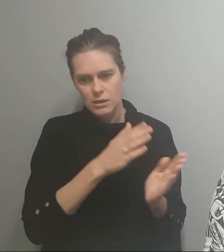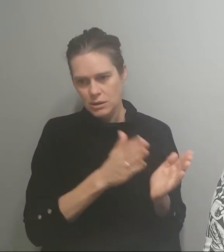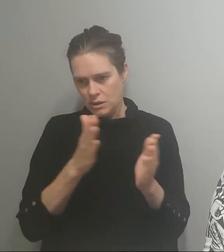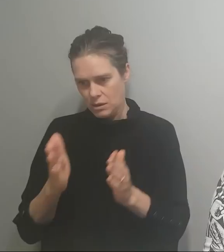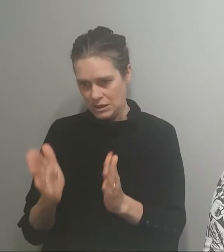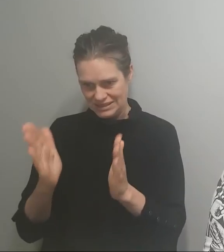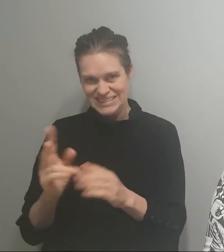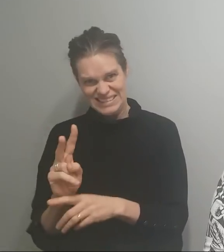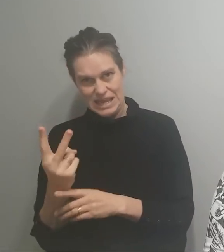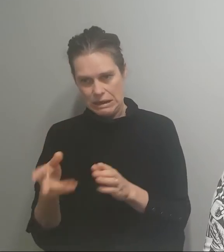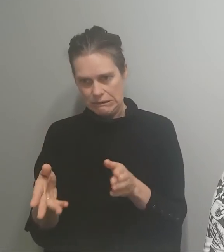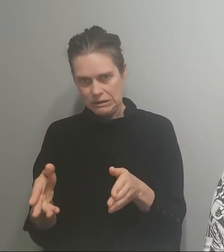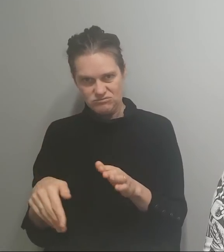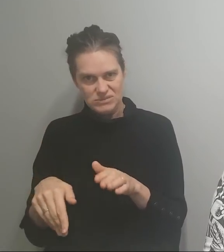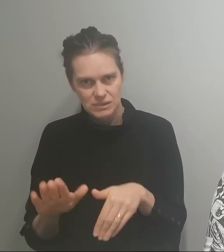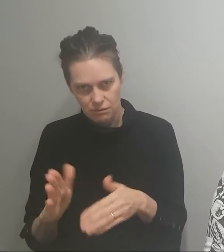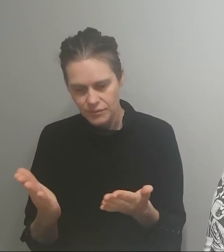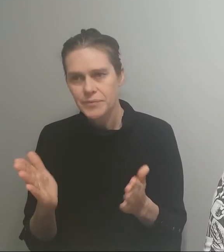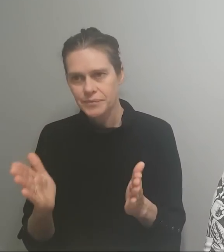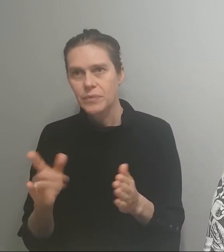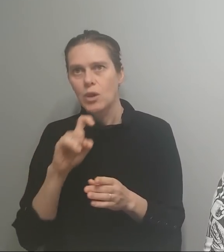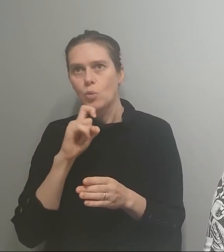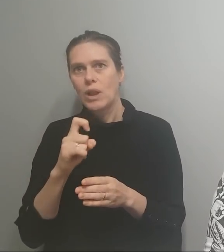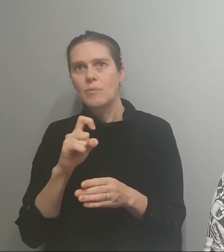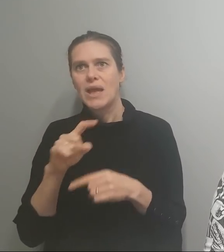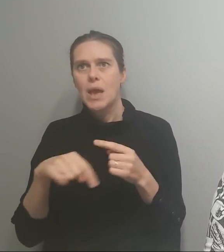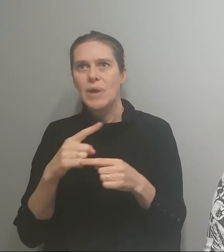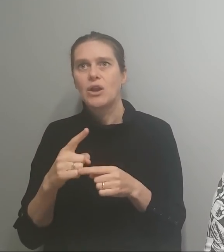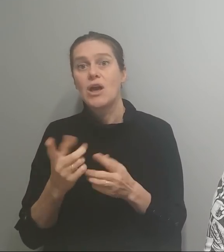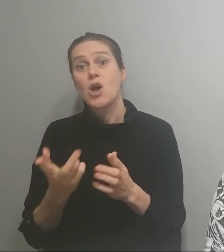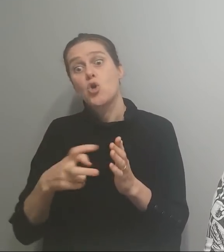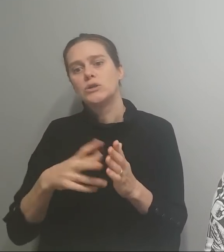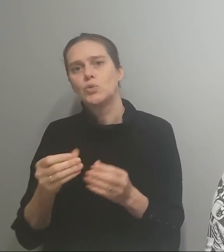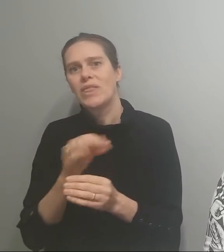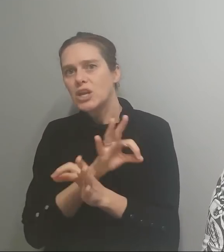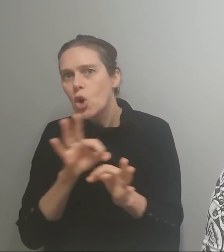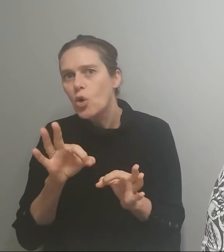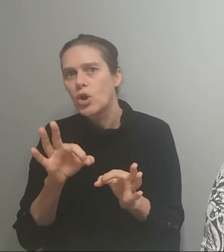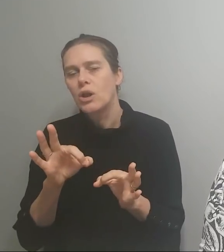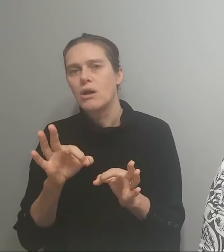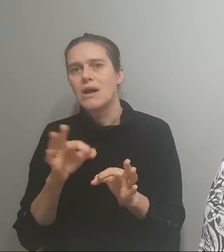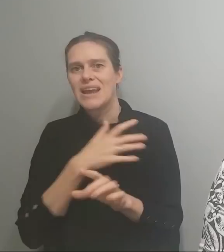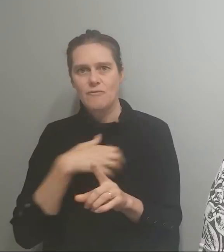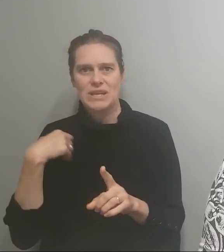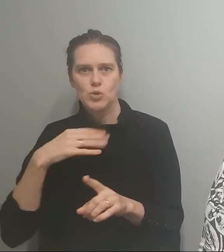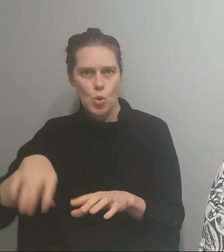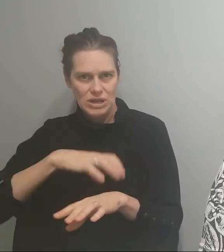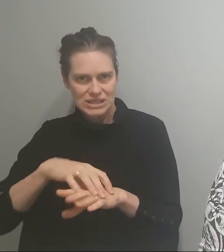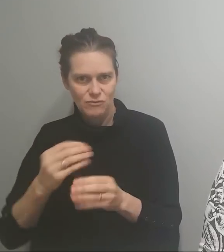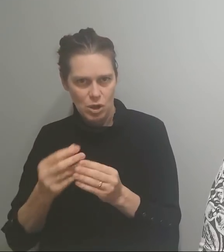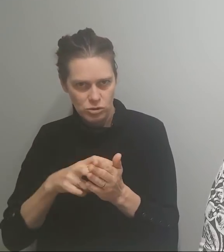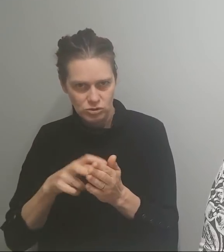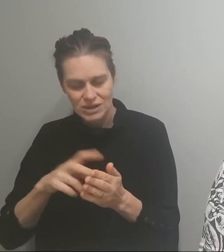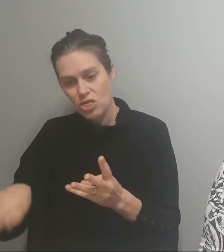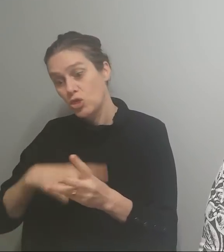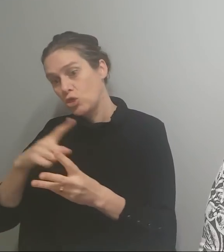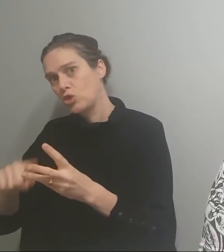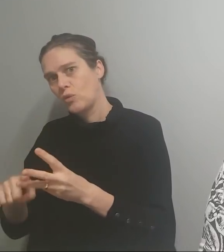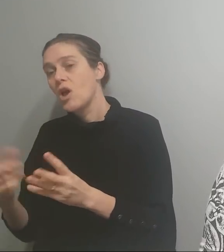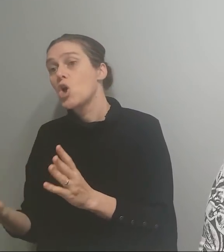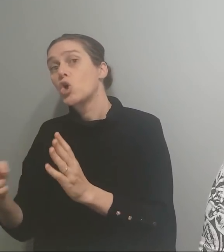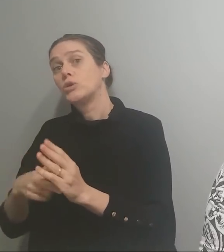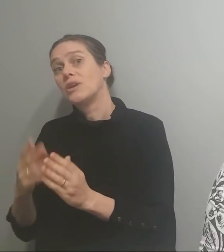around the contracts with non-governmental organisations for connectors. And the third one is about some of the